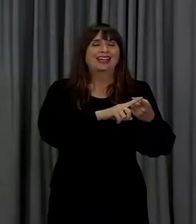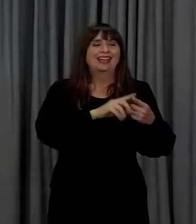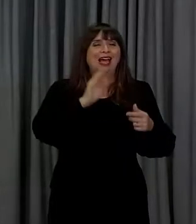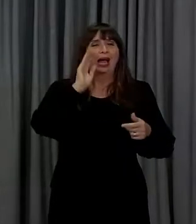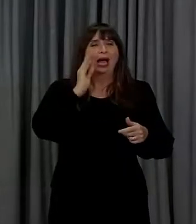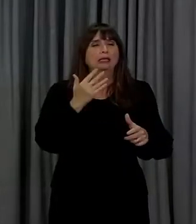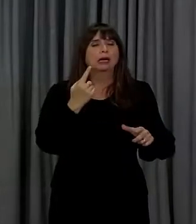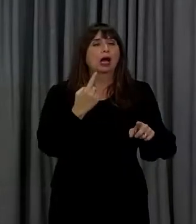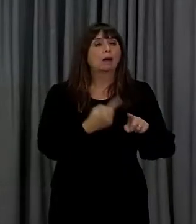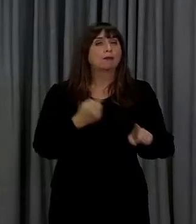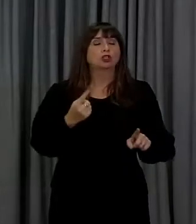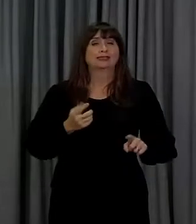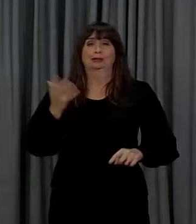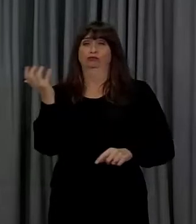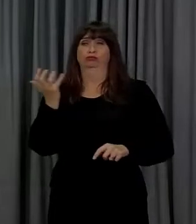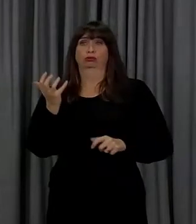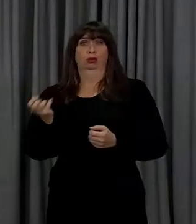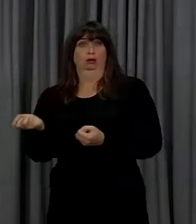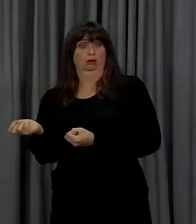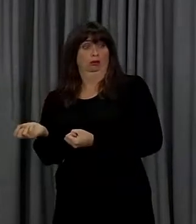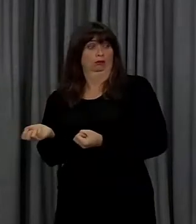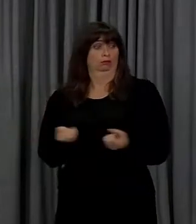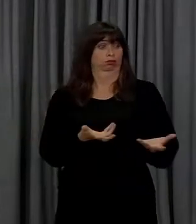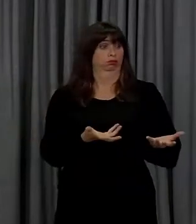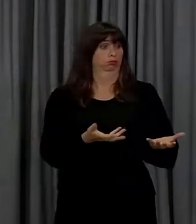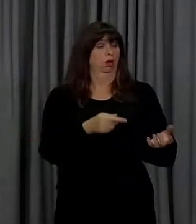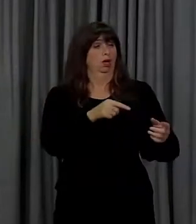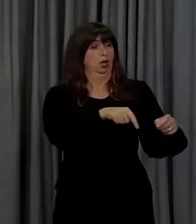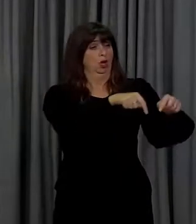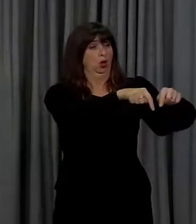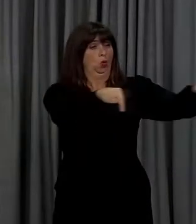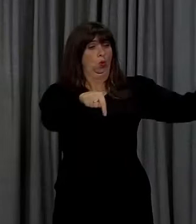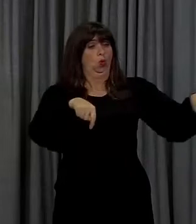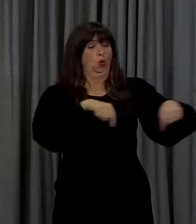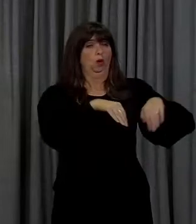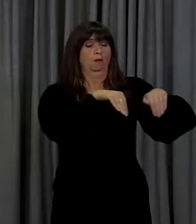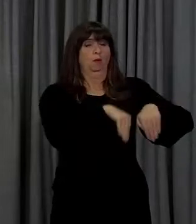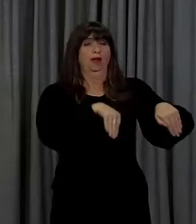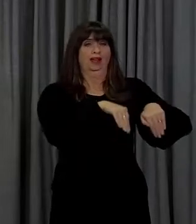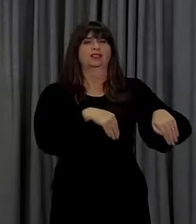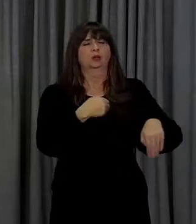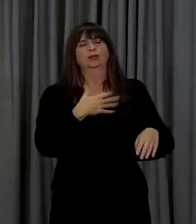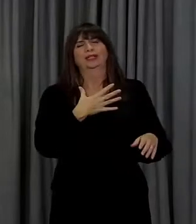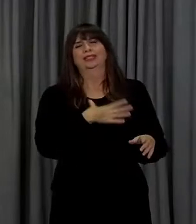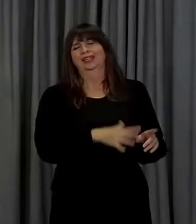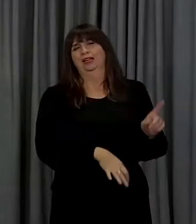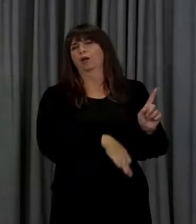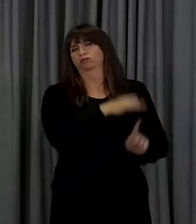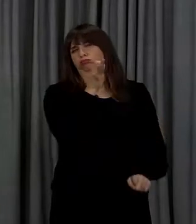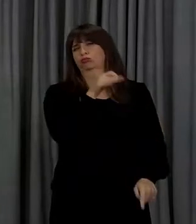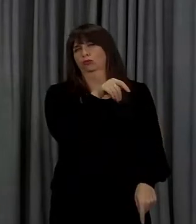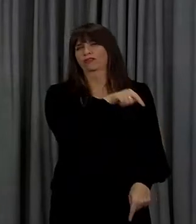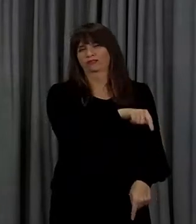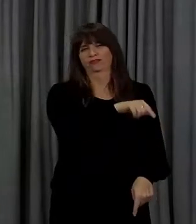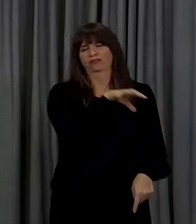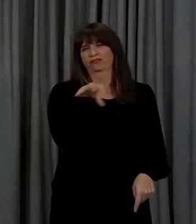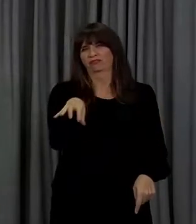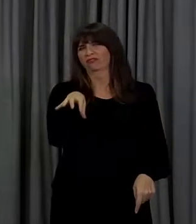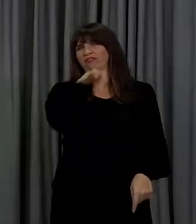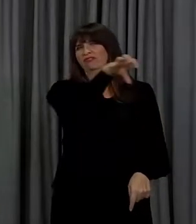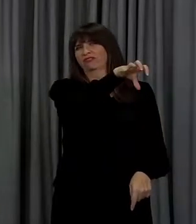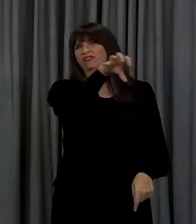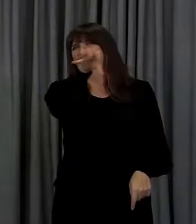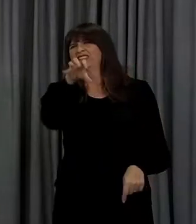departments will be grateful for the additional investment. We recognise that we need to upgrade some of these